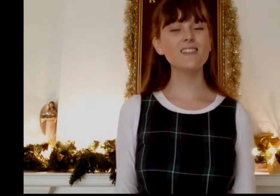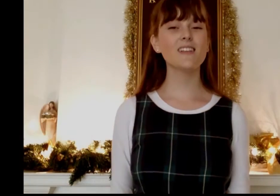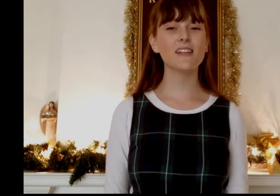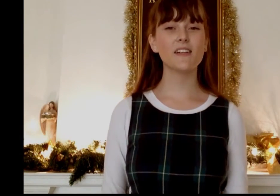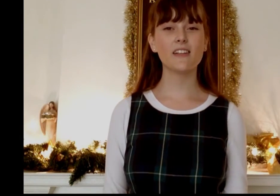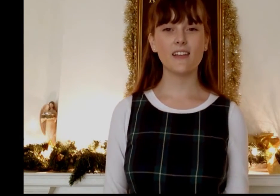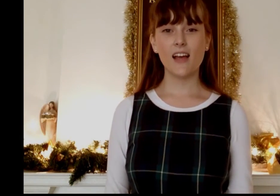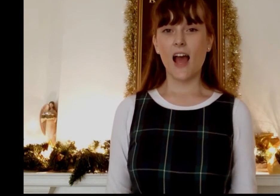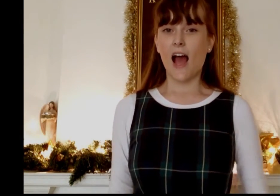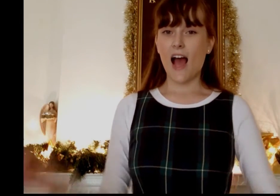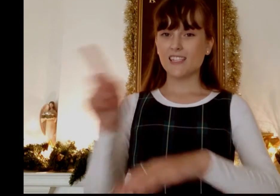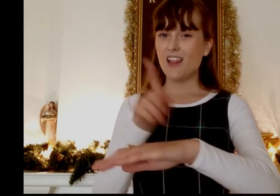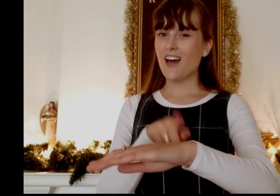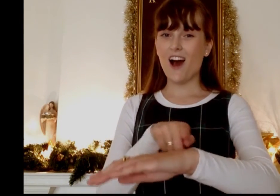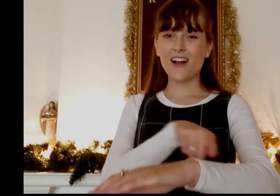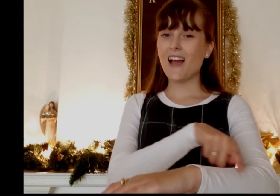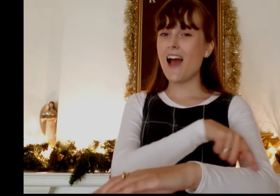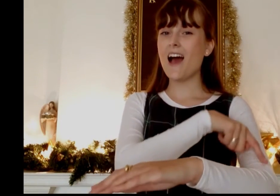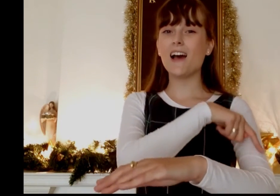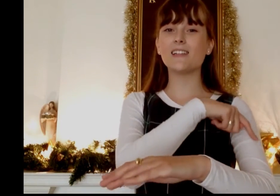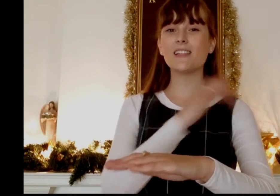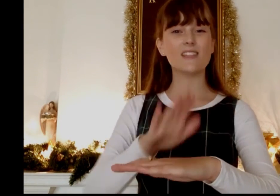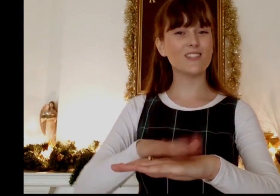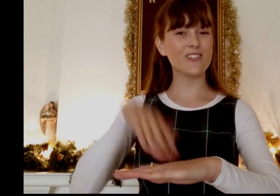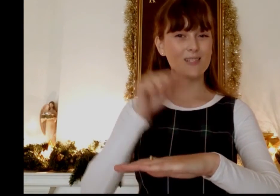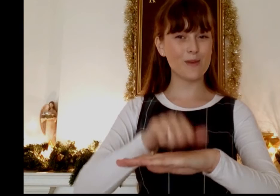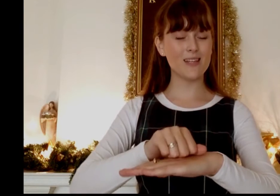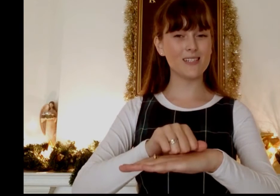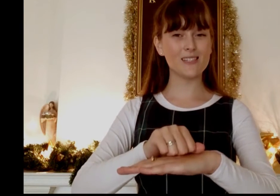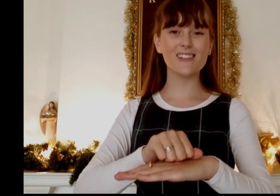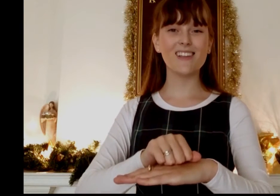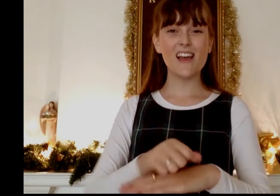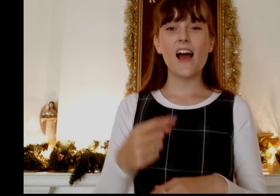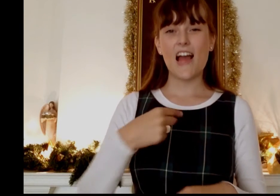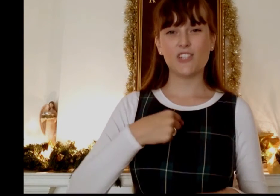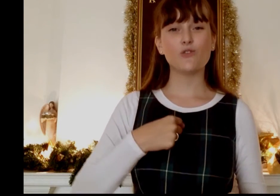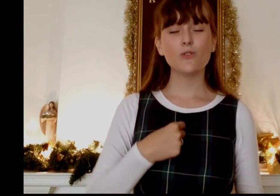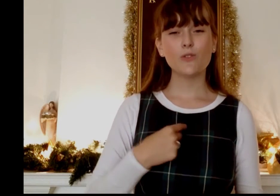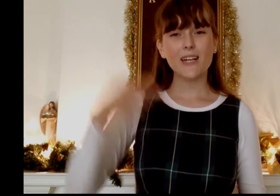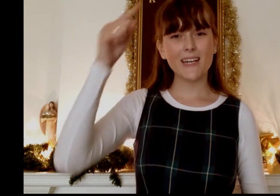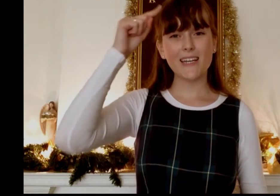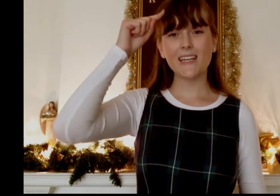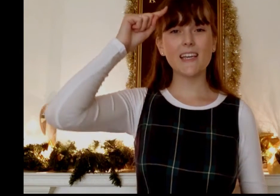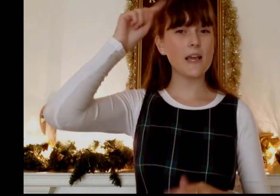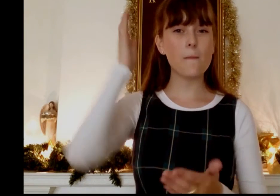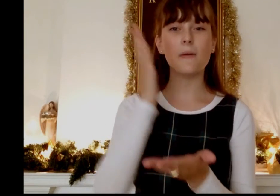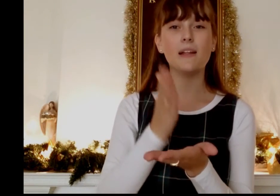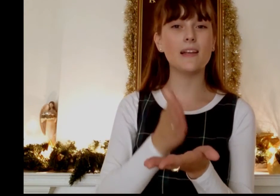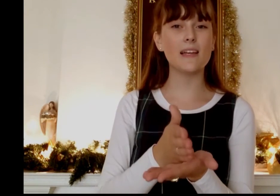As long as there's Christmas, I truly believe